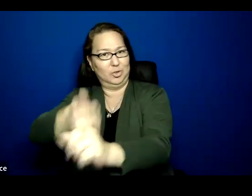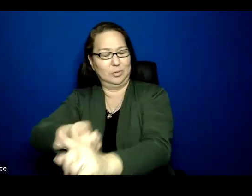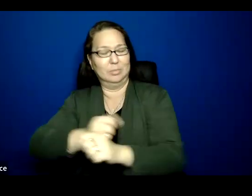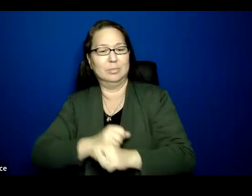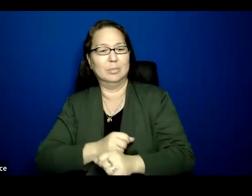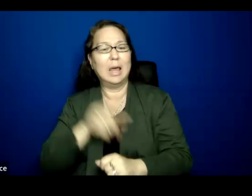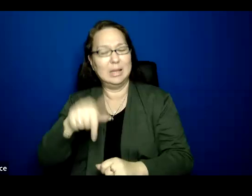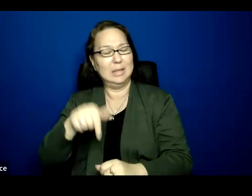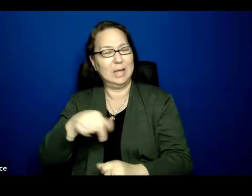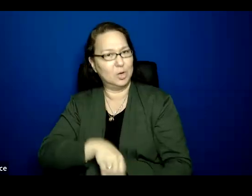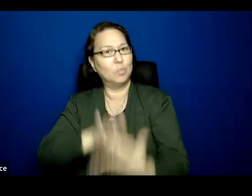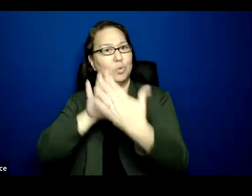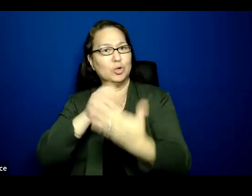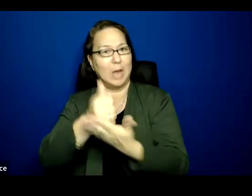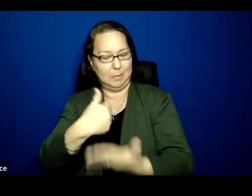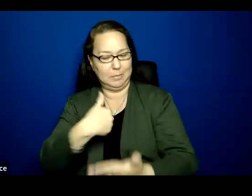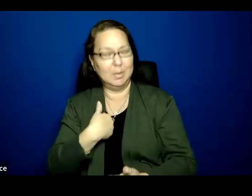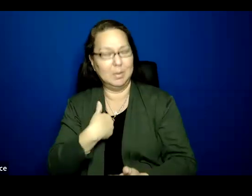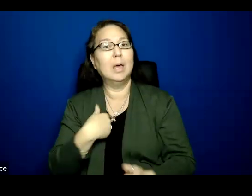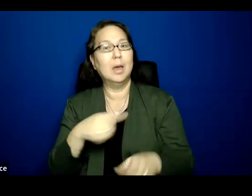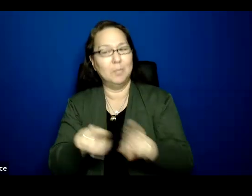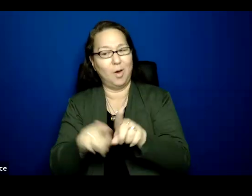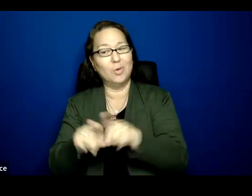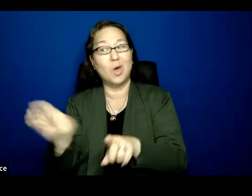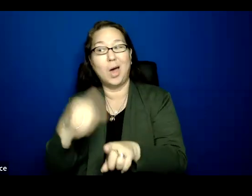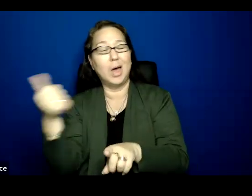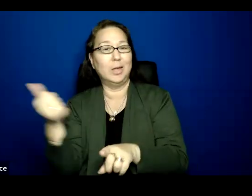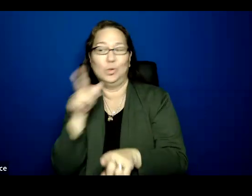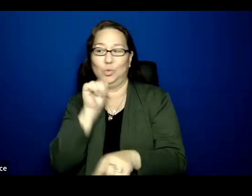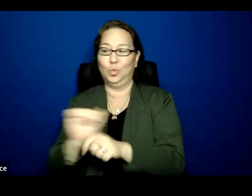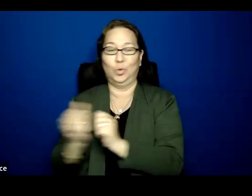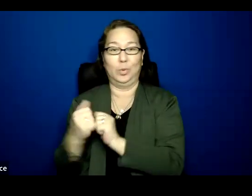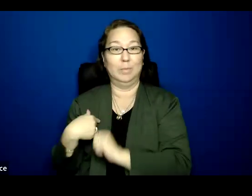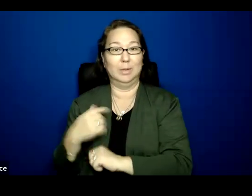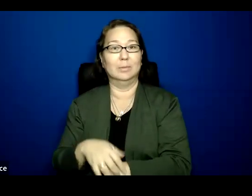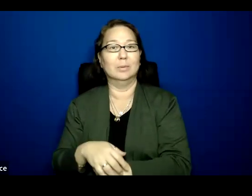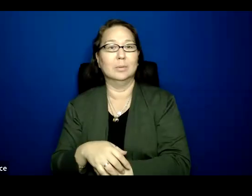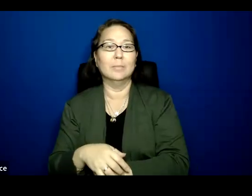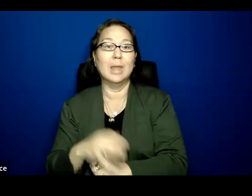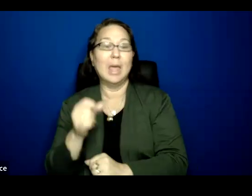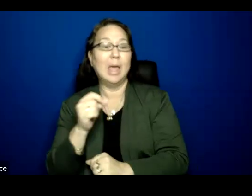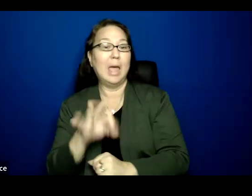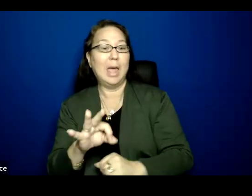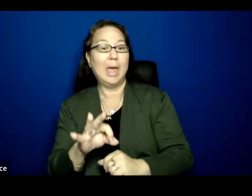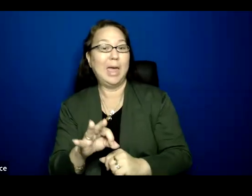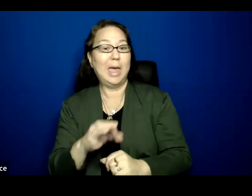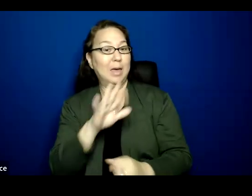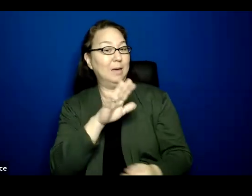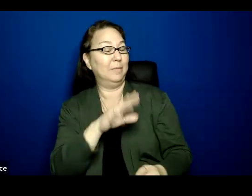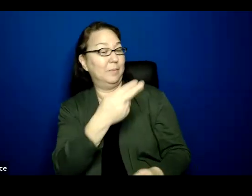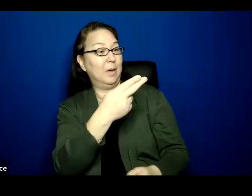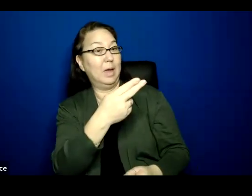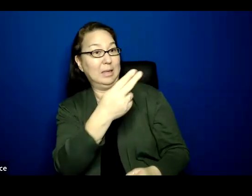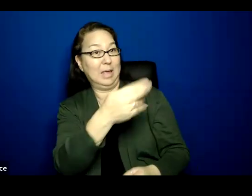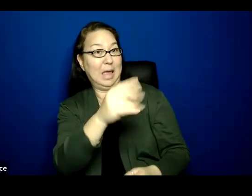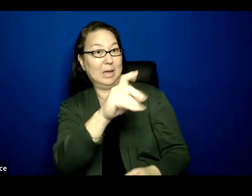helped me, and it helped the others alongside me. Even if the Henderson does not survive, its values must. Co-teaching, inclusion, and emotional